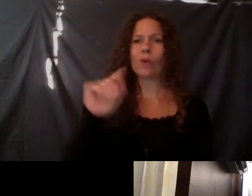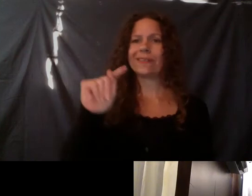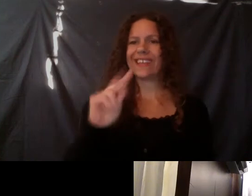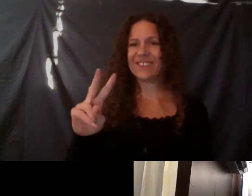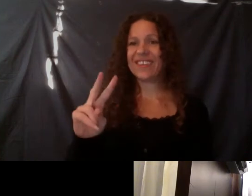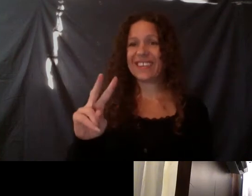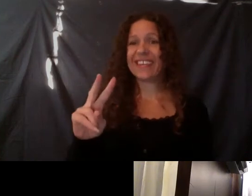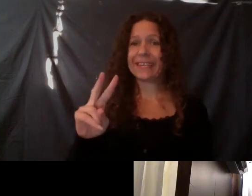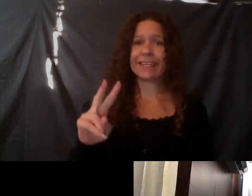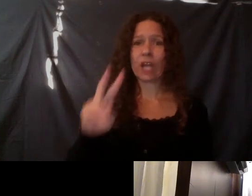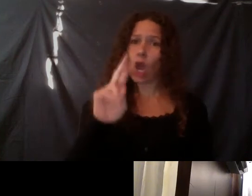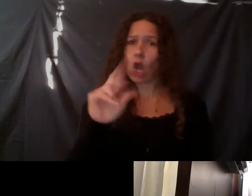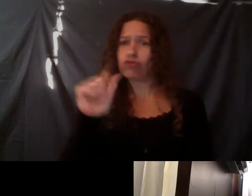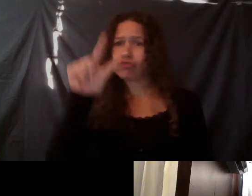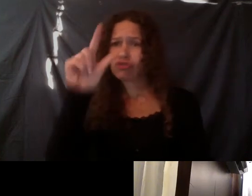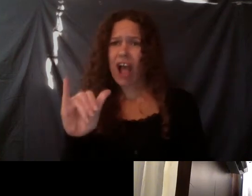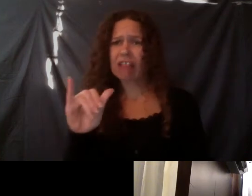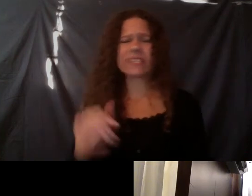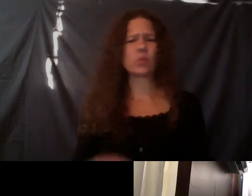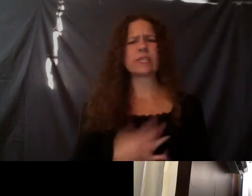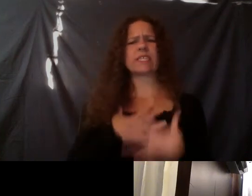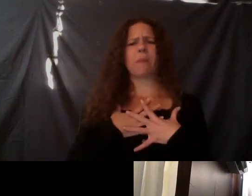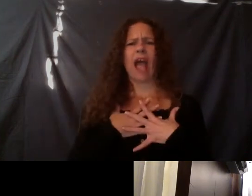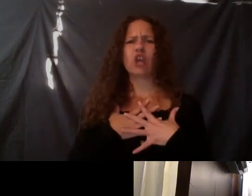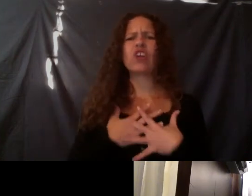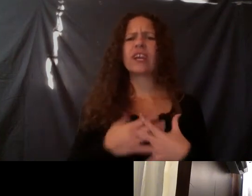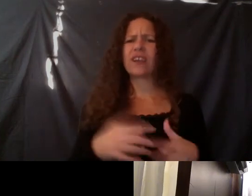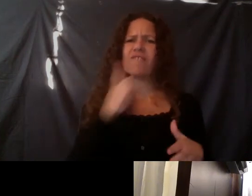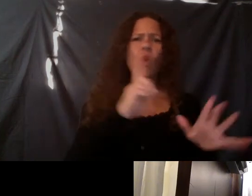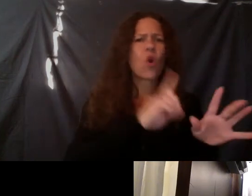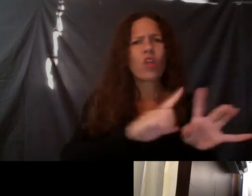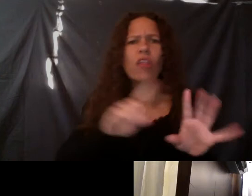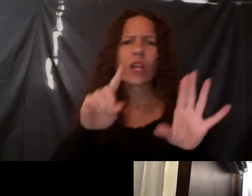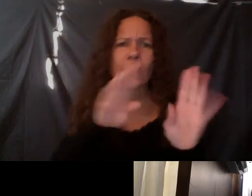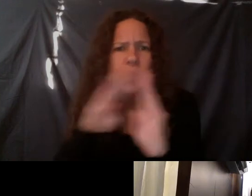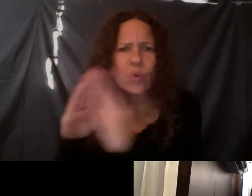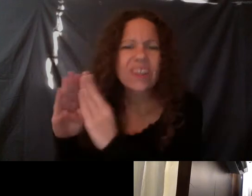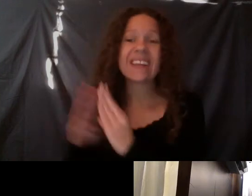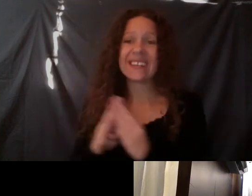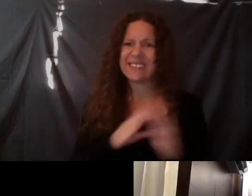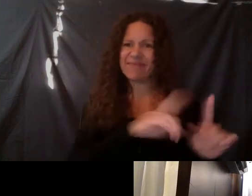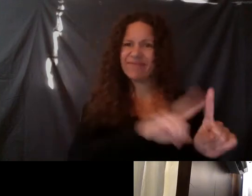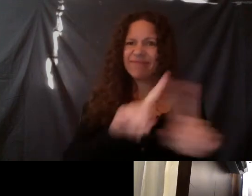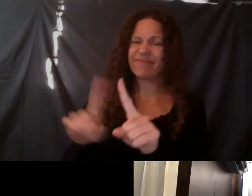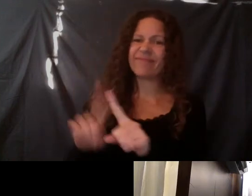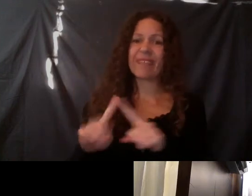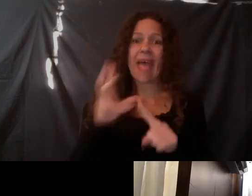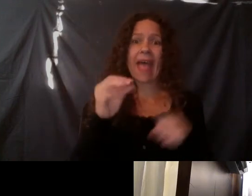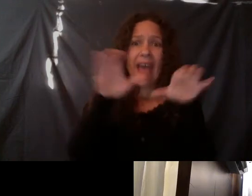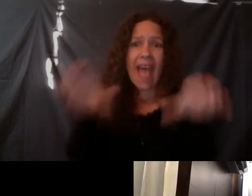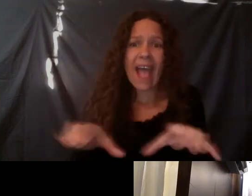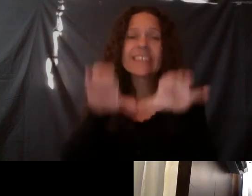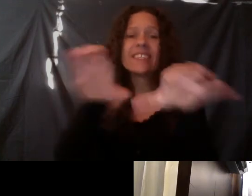towards specific communities to expand the Truth Squad's reach and funnel activists into our